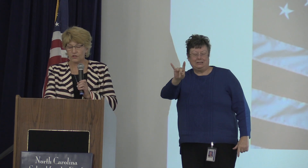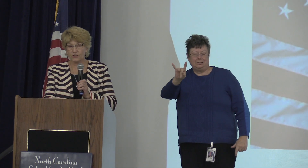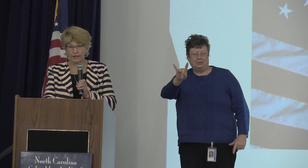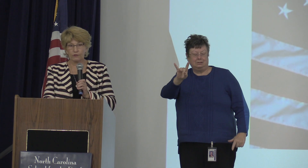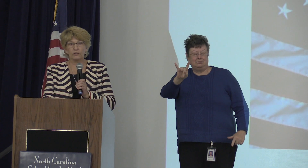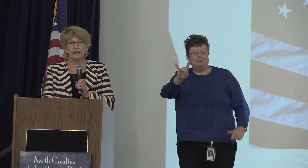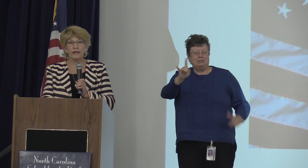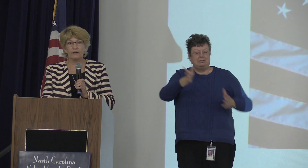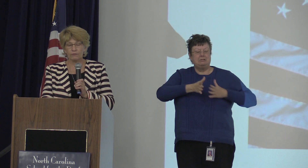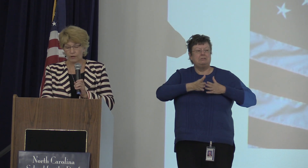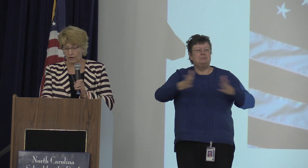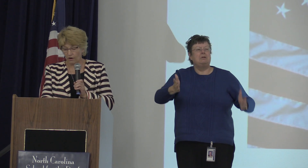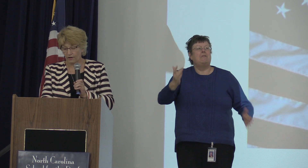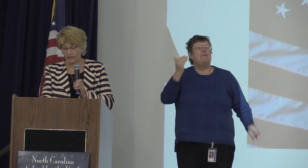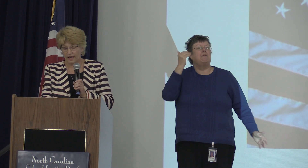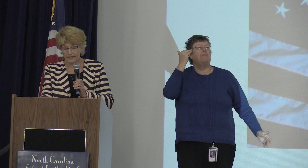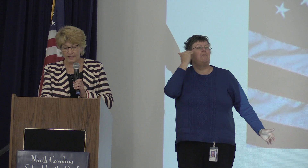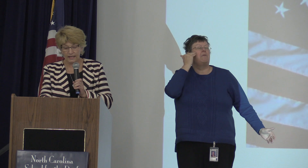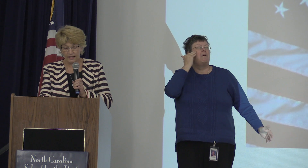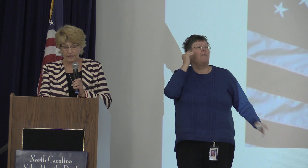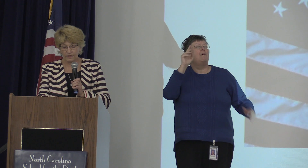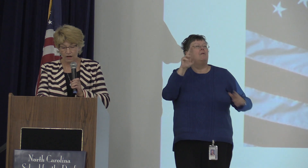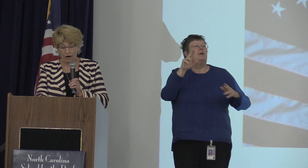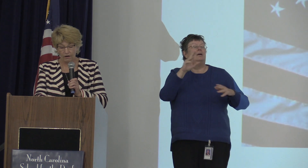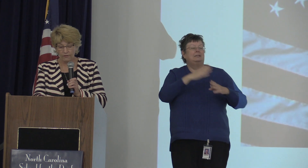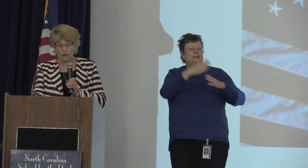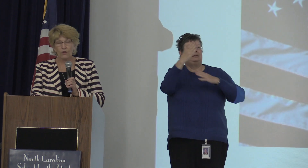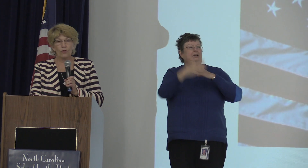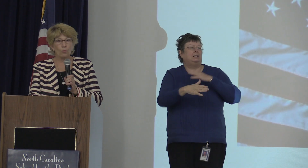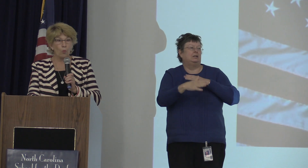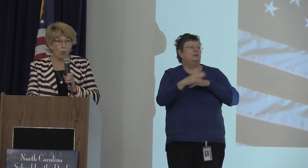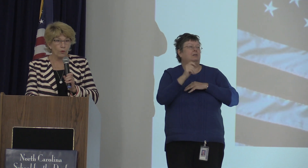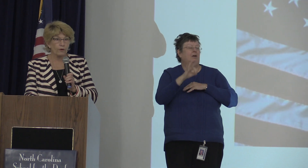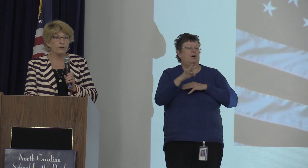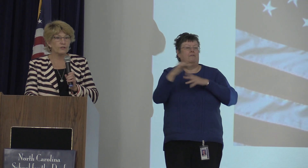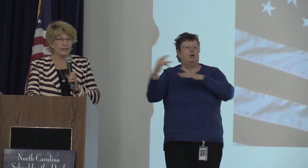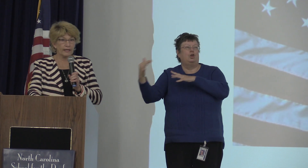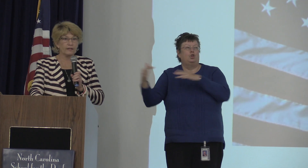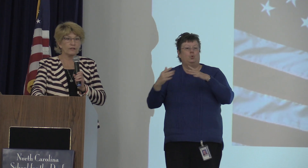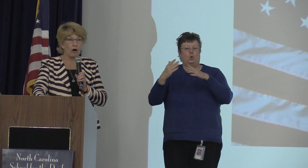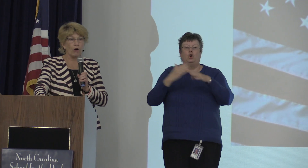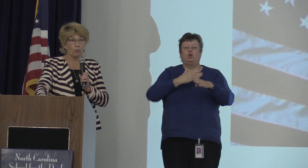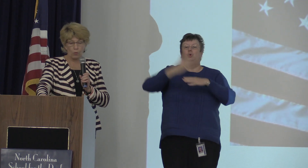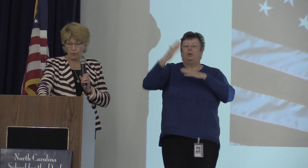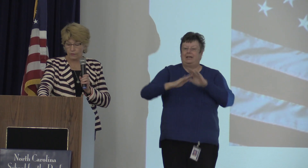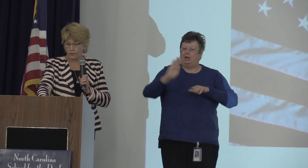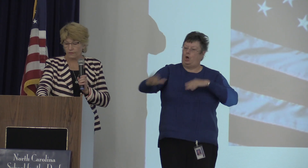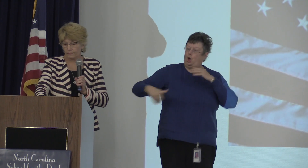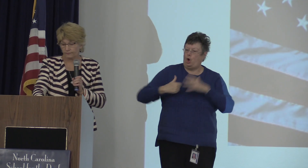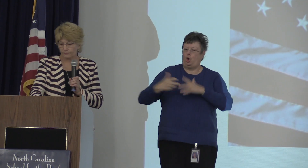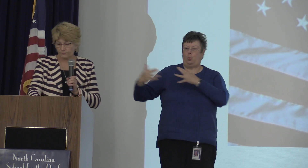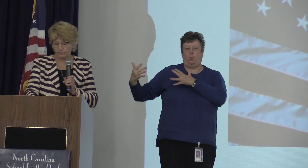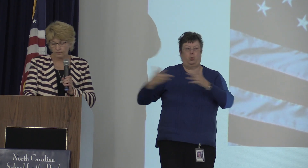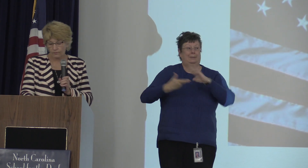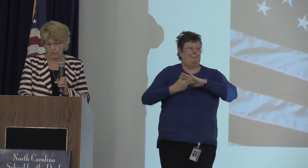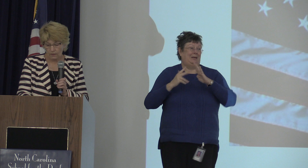1918 is generally regarded as the end of the war to end all wars.